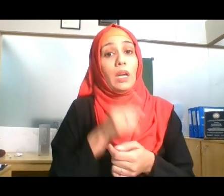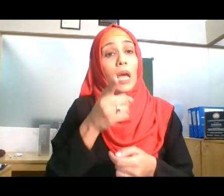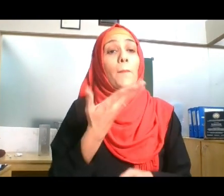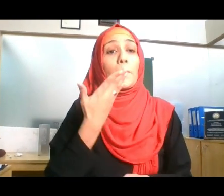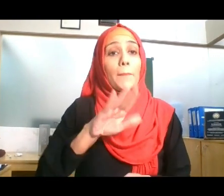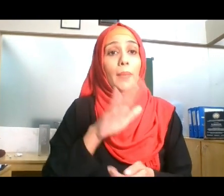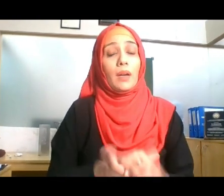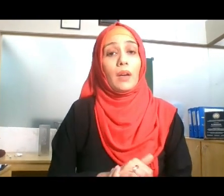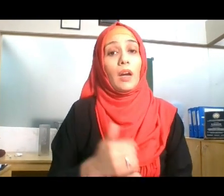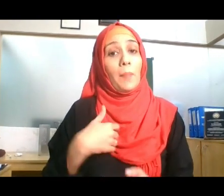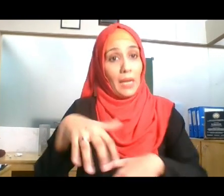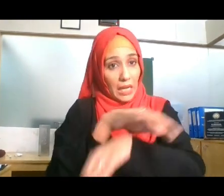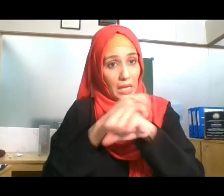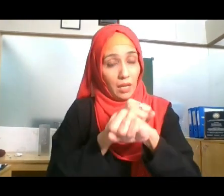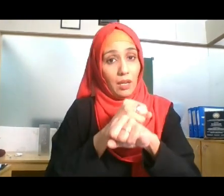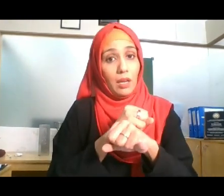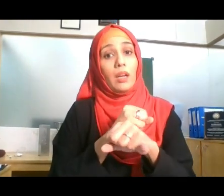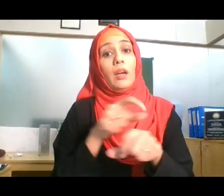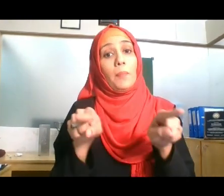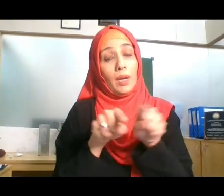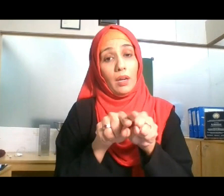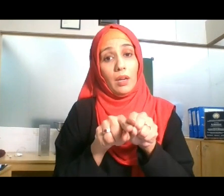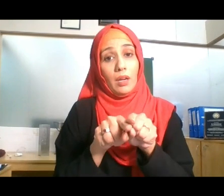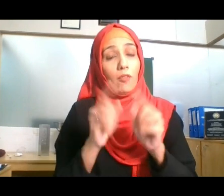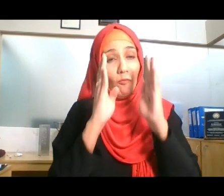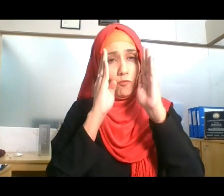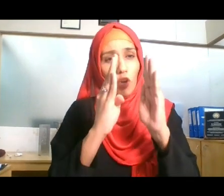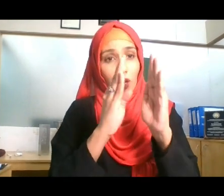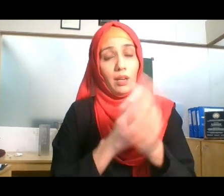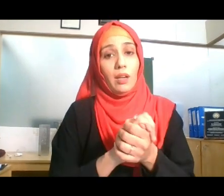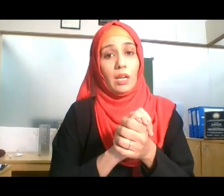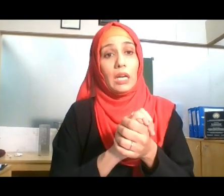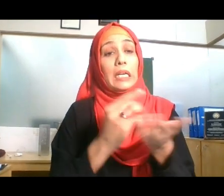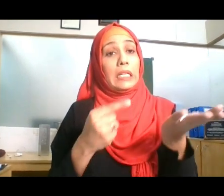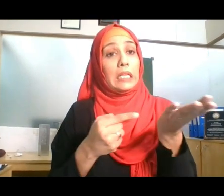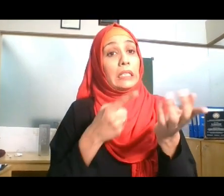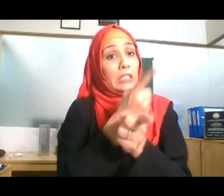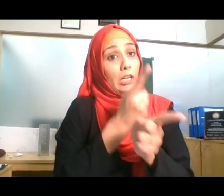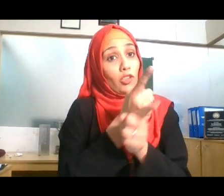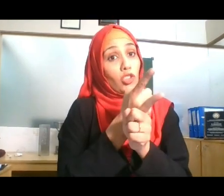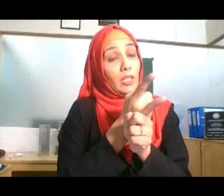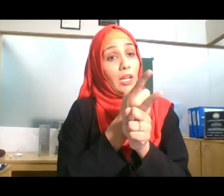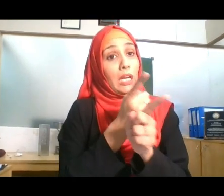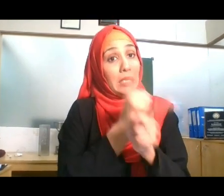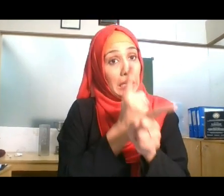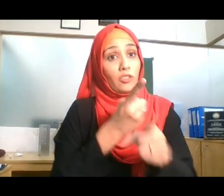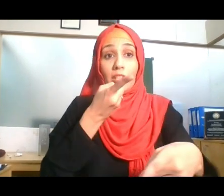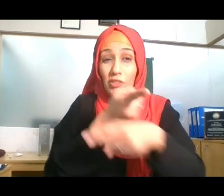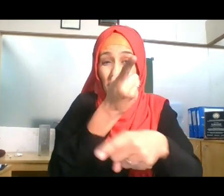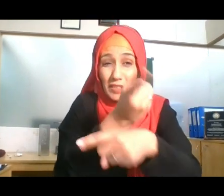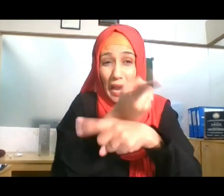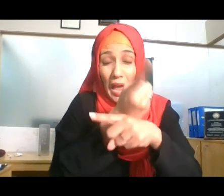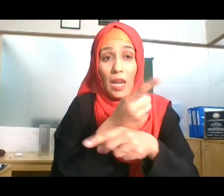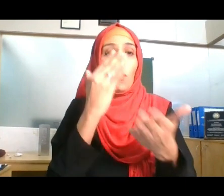to be able to do that, we need a focus on teacher training. In the recent launch of the